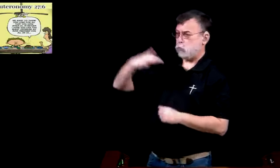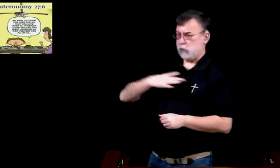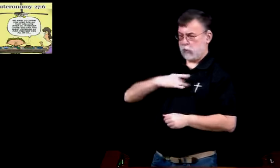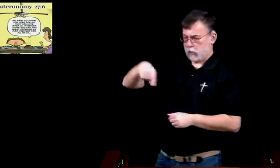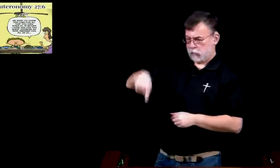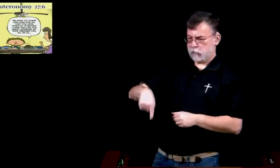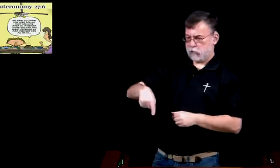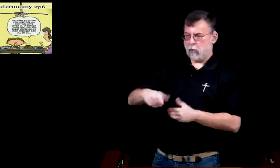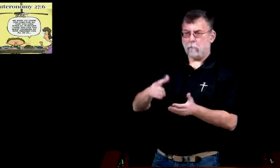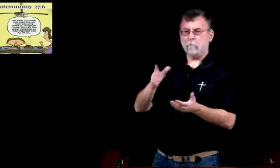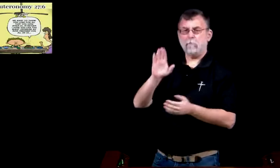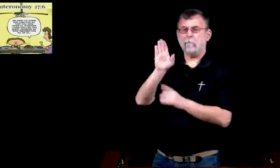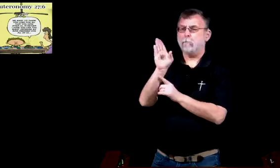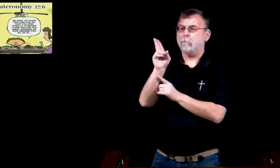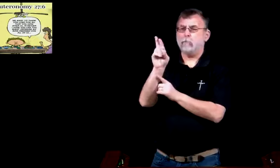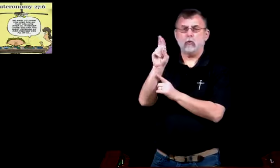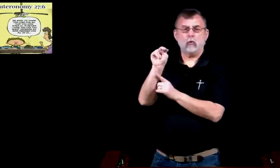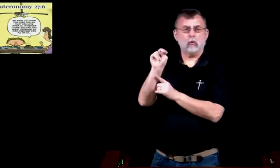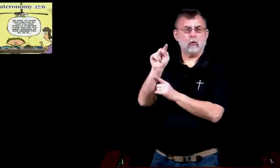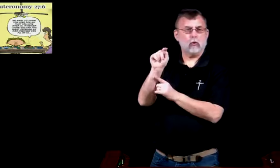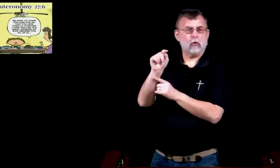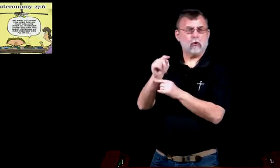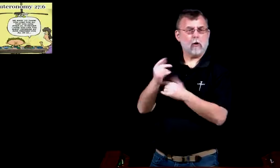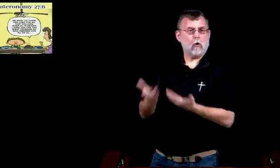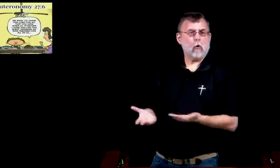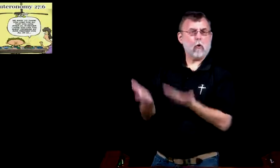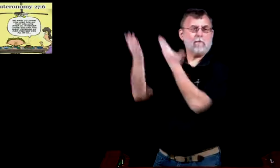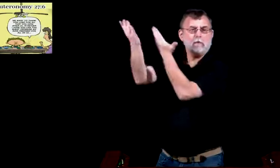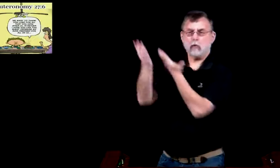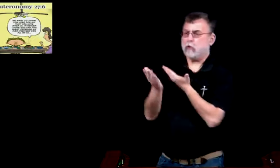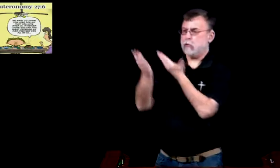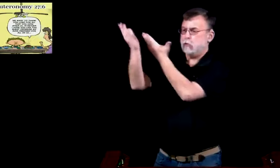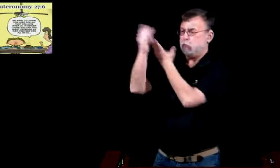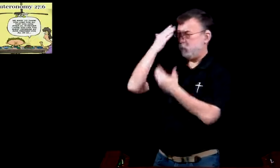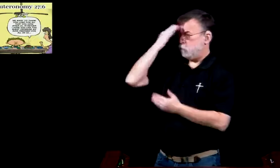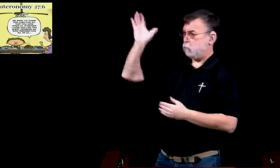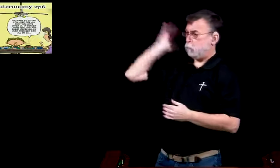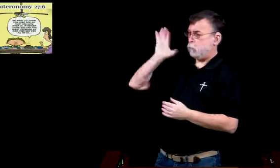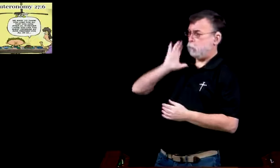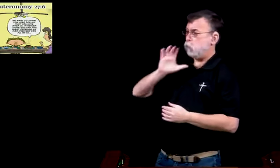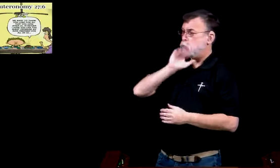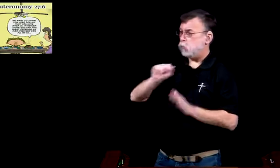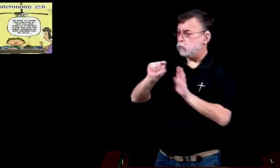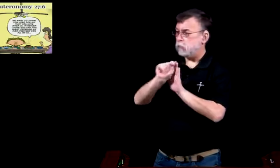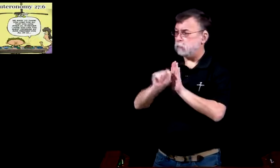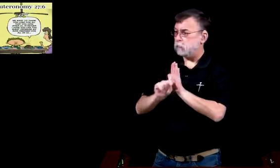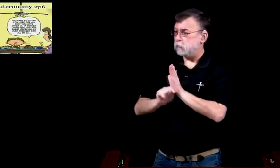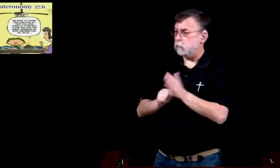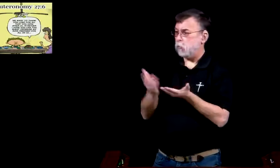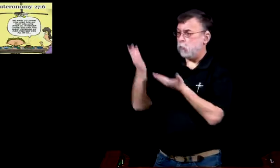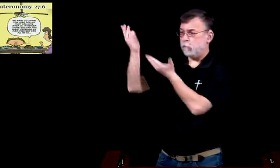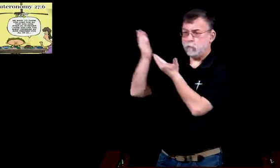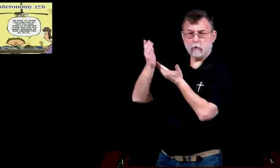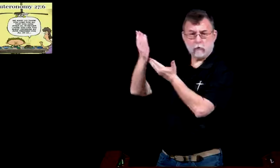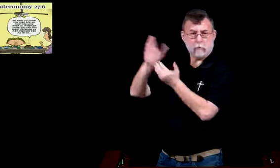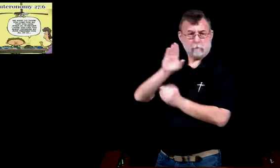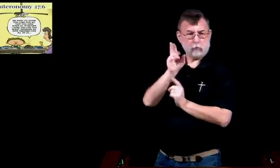that you like this burnt offering. You know, in the Old Testament days, they would offer